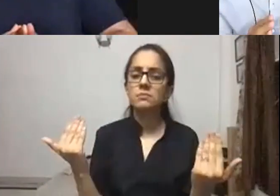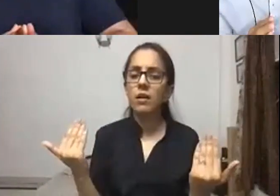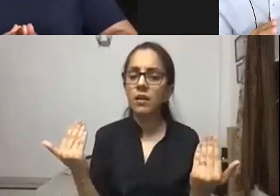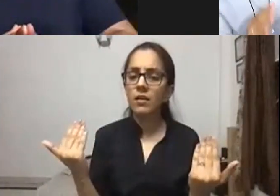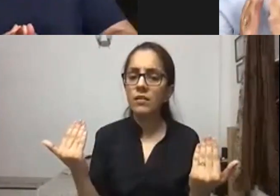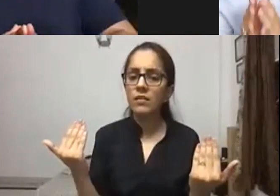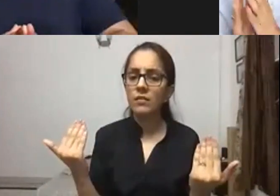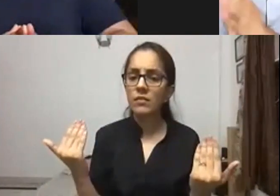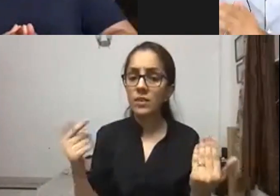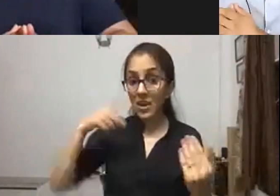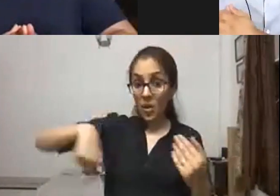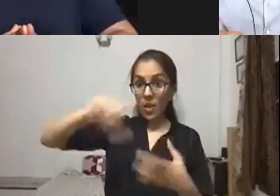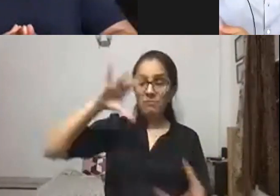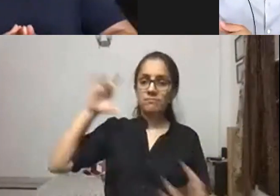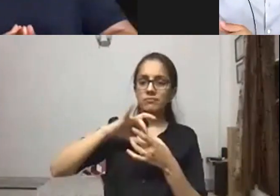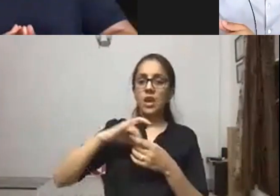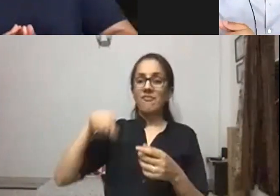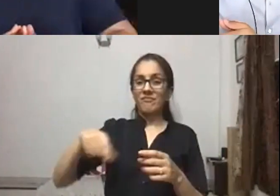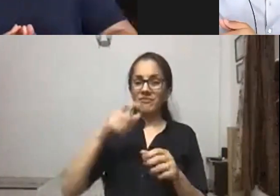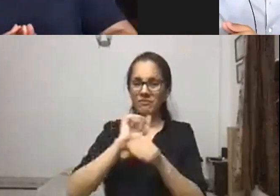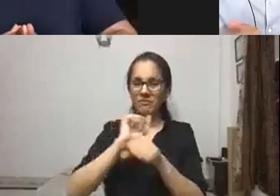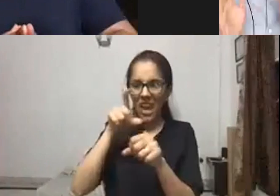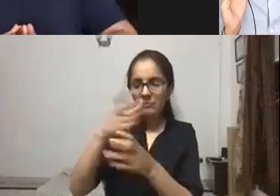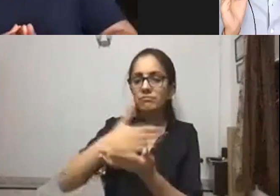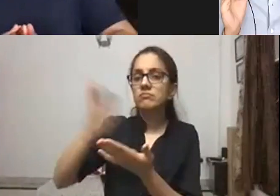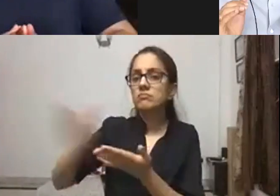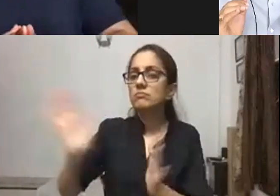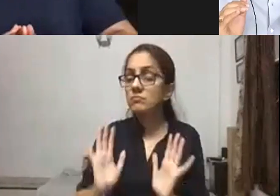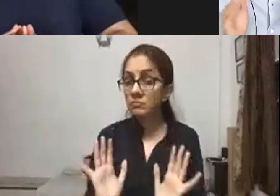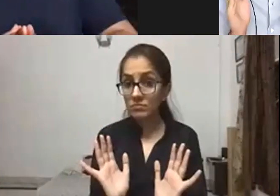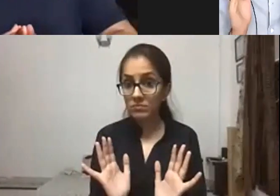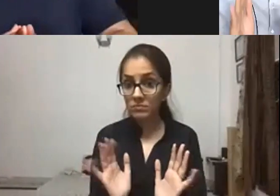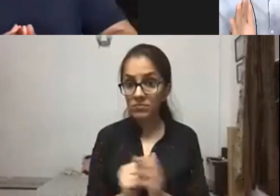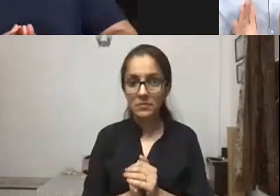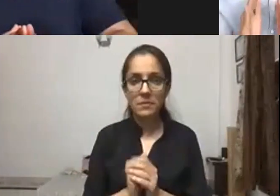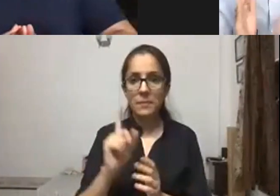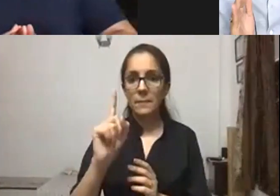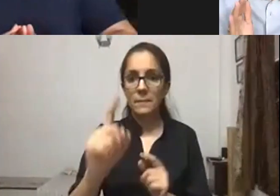be used to attack this form of virus. Now, both